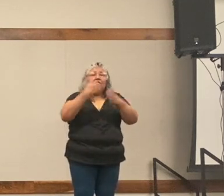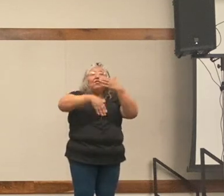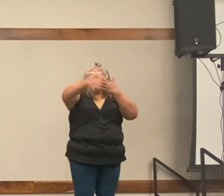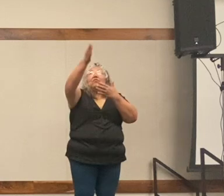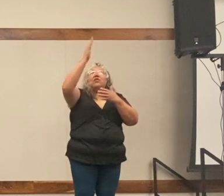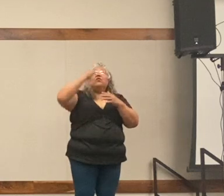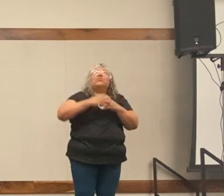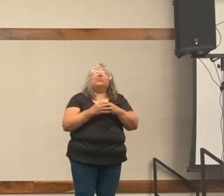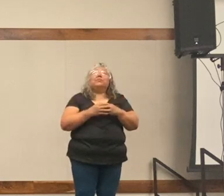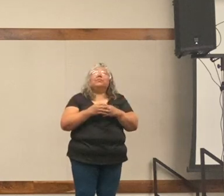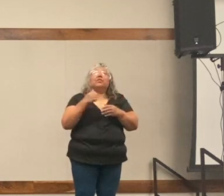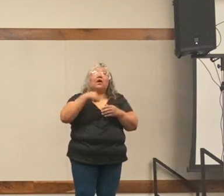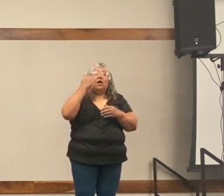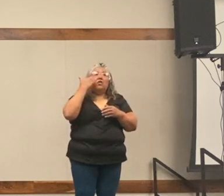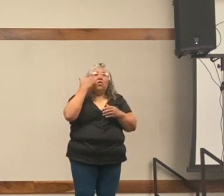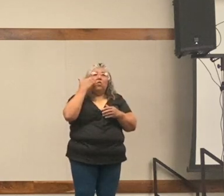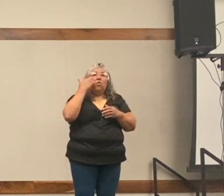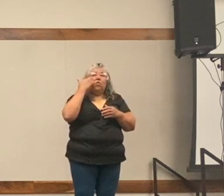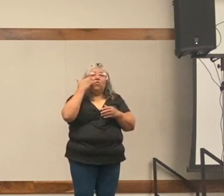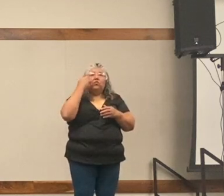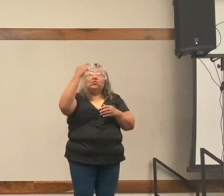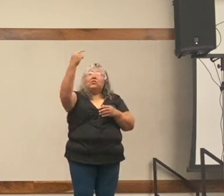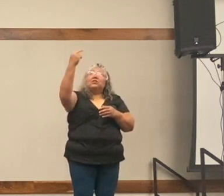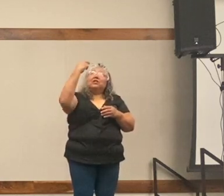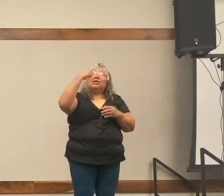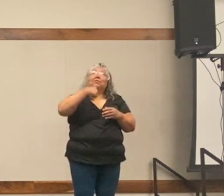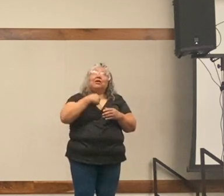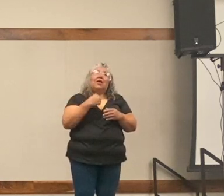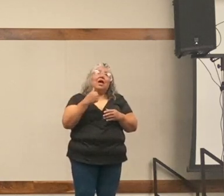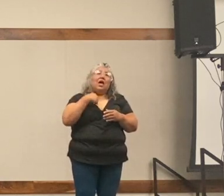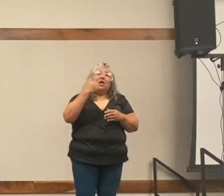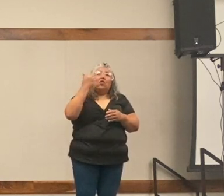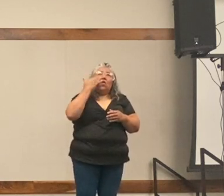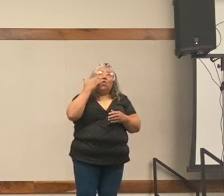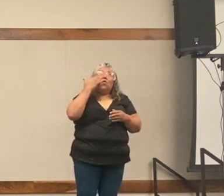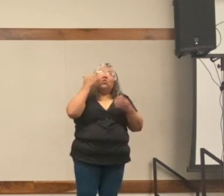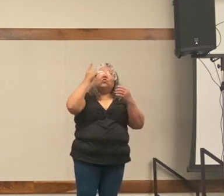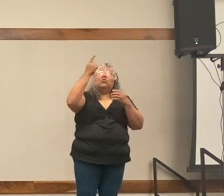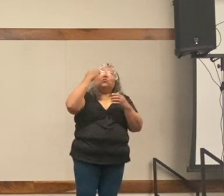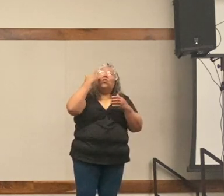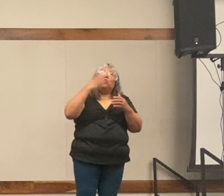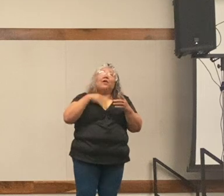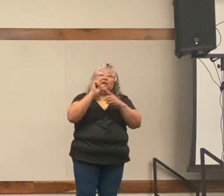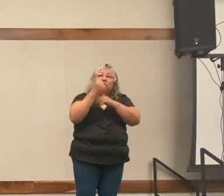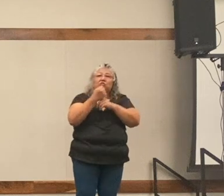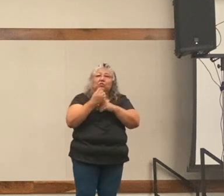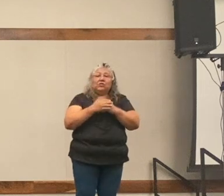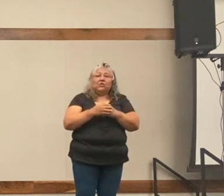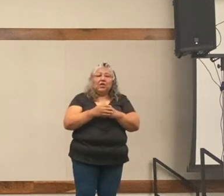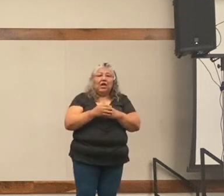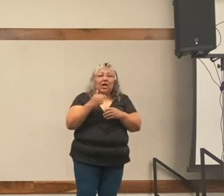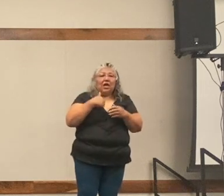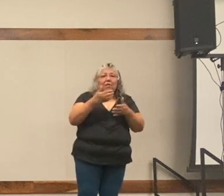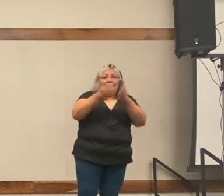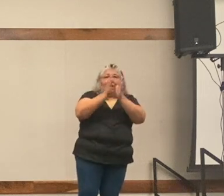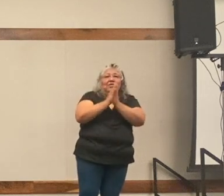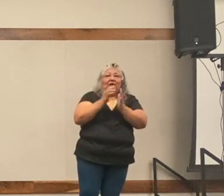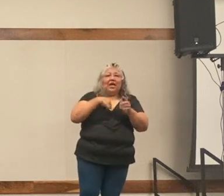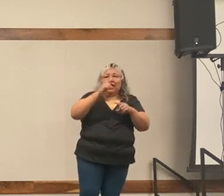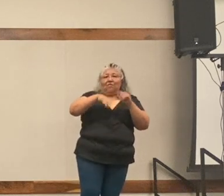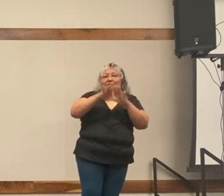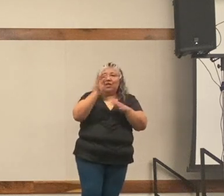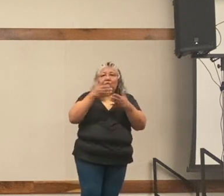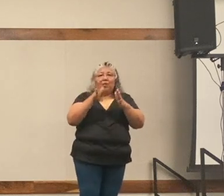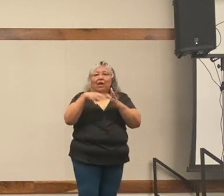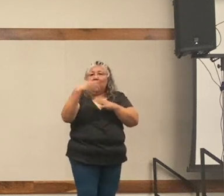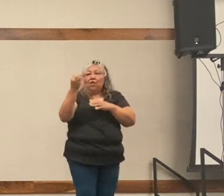Father, I know that you see me. I know that you know my situation. And Father, I'm asking you, I can't find a way